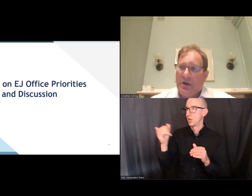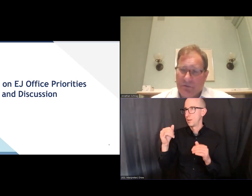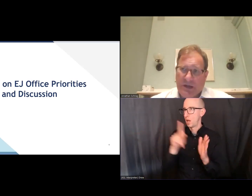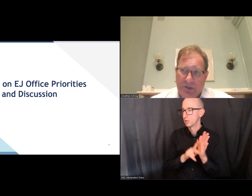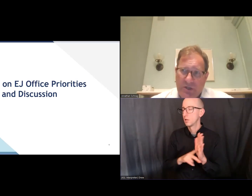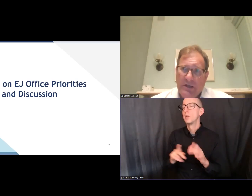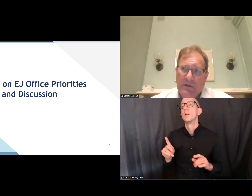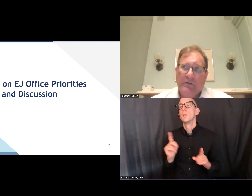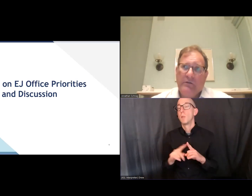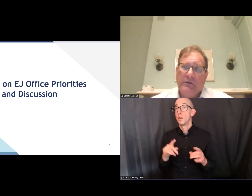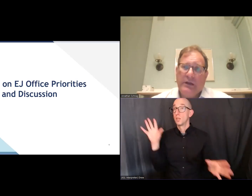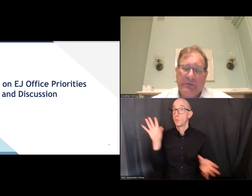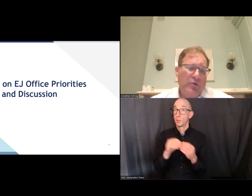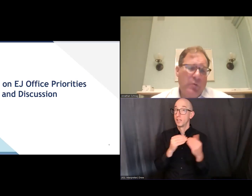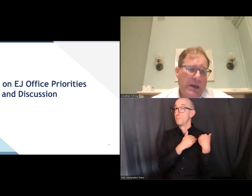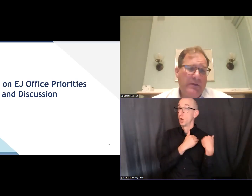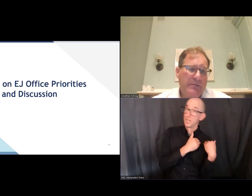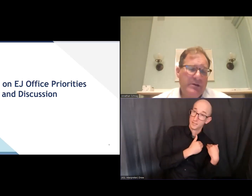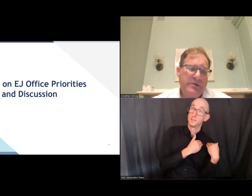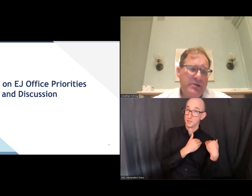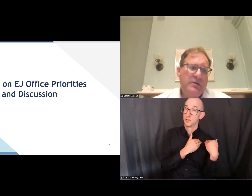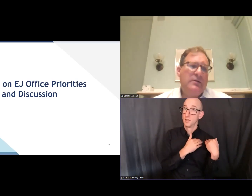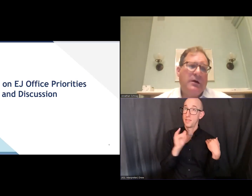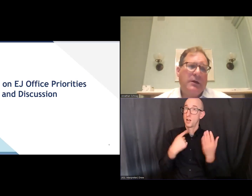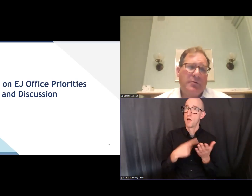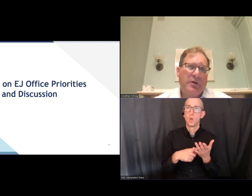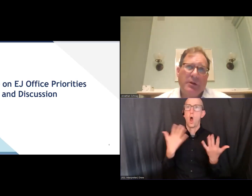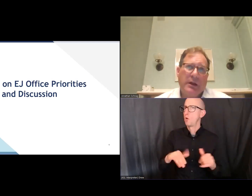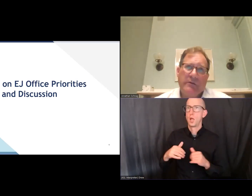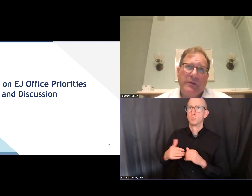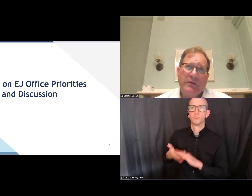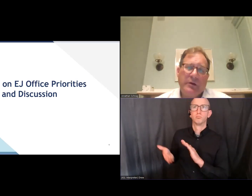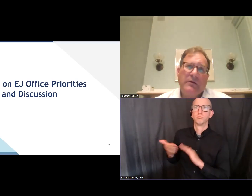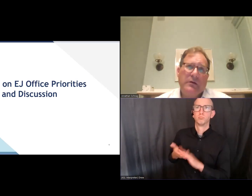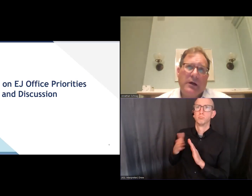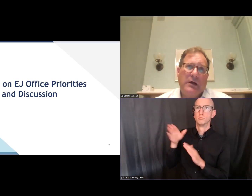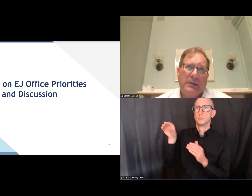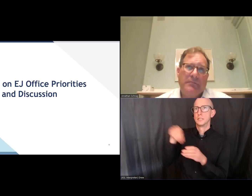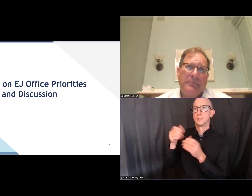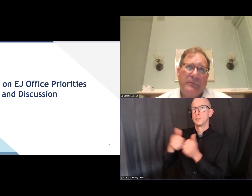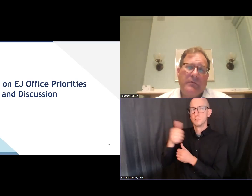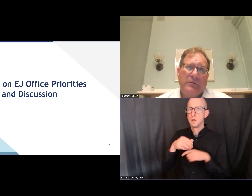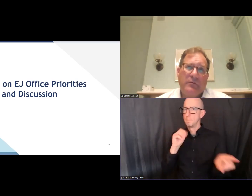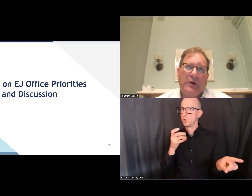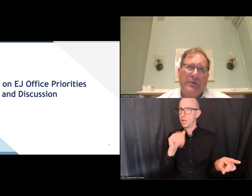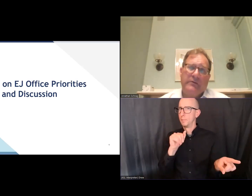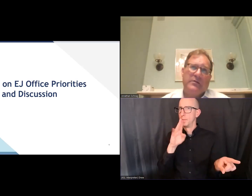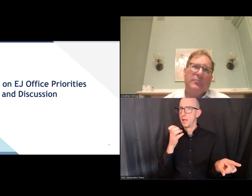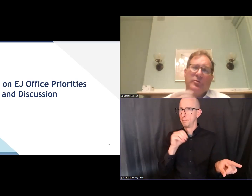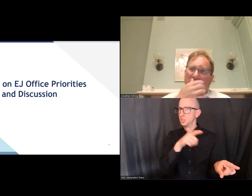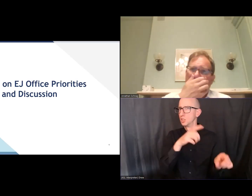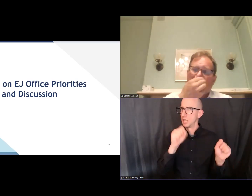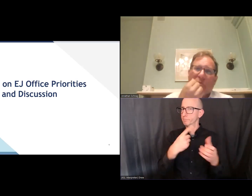burden conversation is underway in the administration. I'll let Maria Belen speak to it. Whether